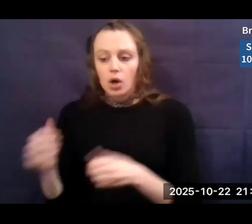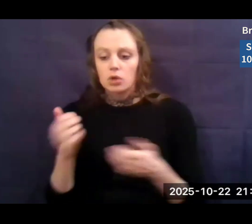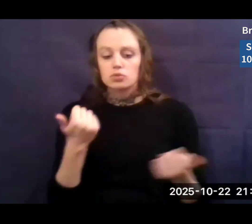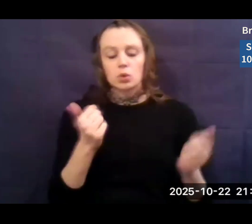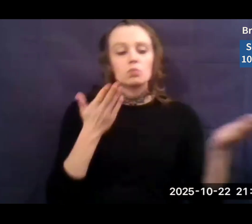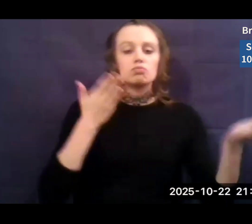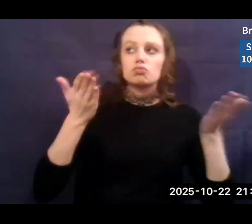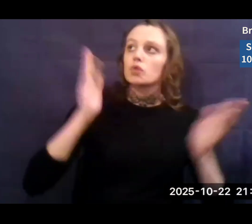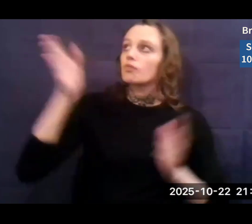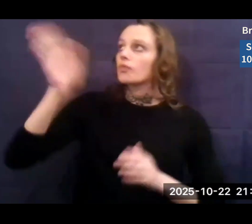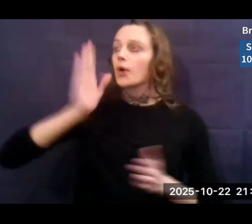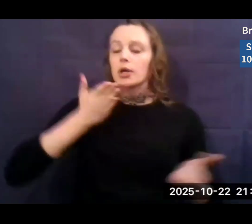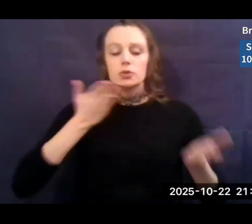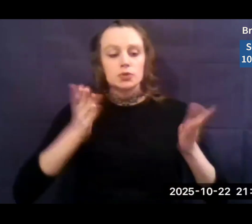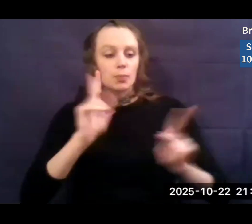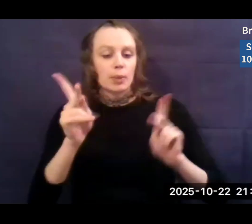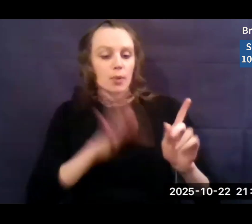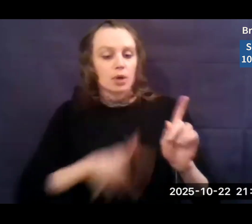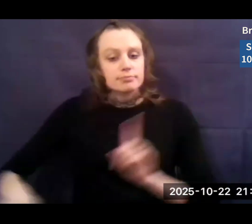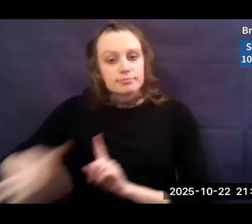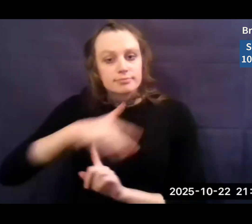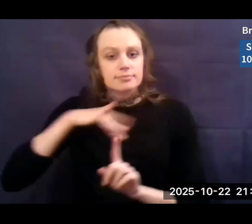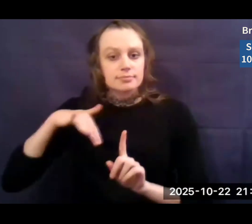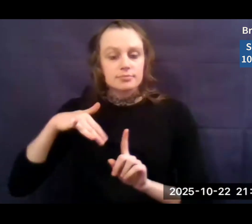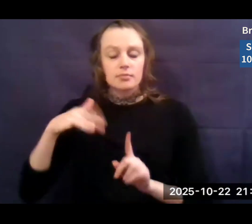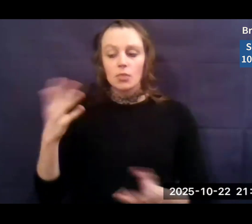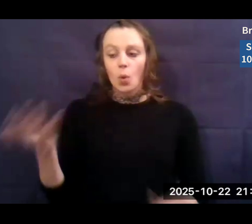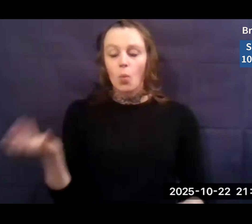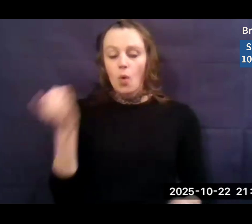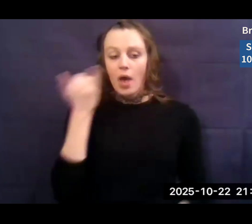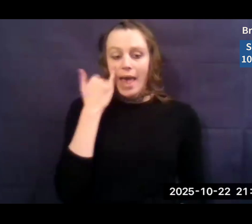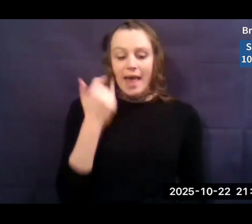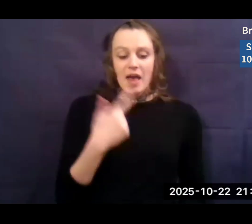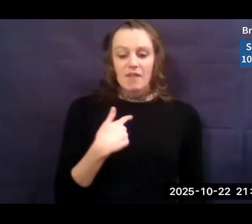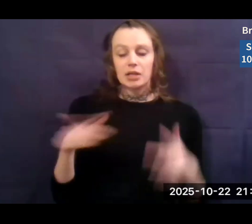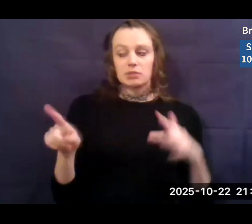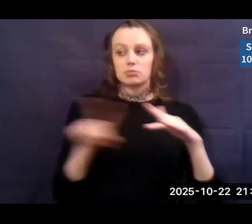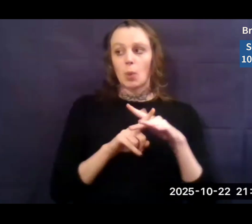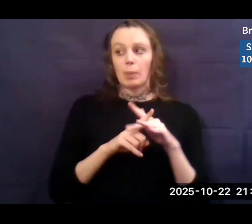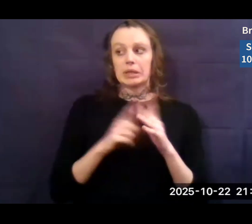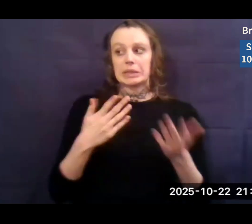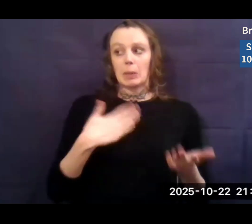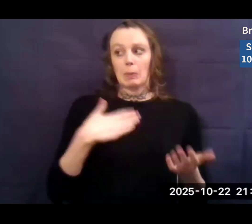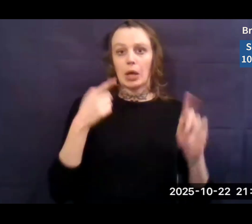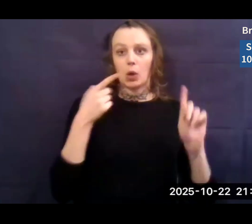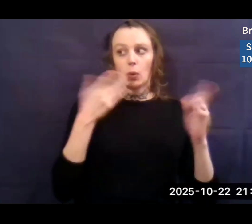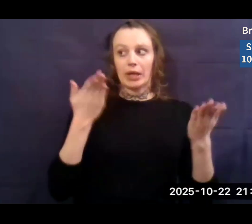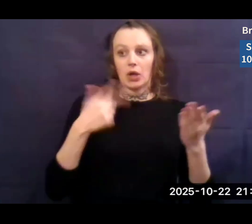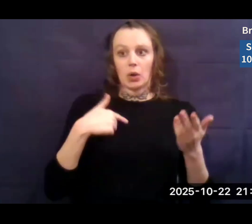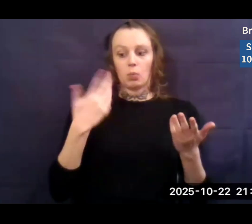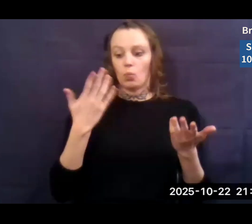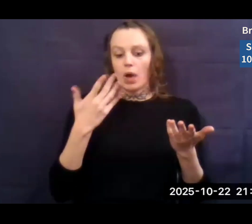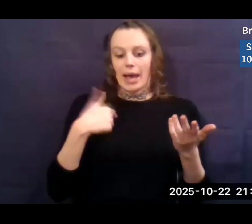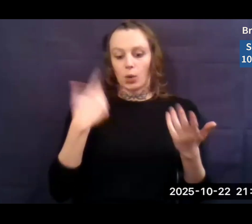around me. And so, if there's any question as to what my primary purpose is, that's it. But